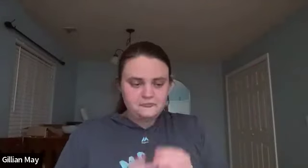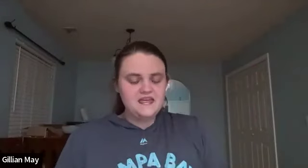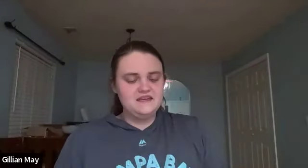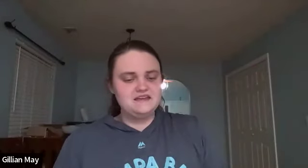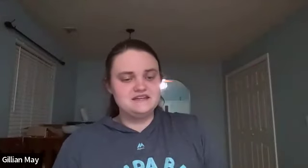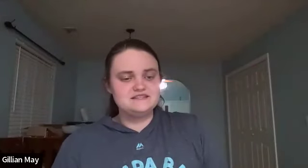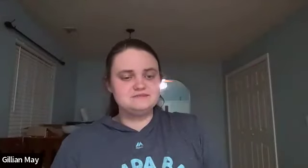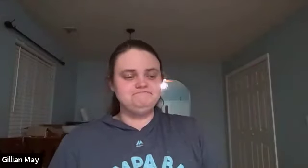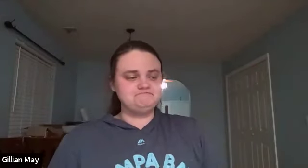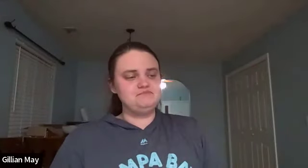is,